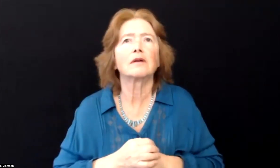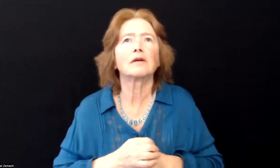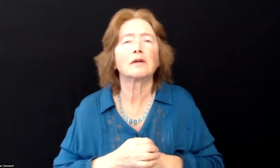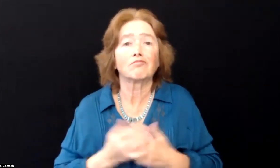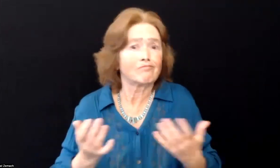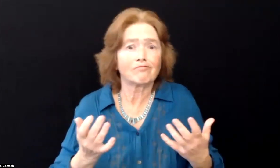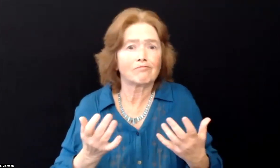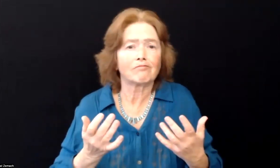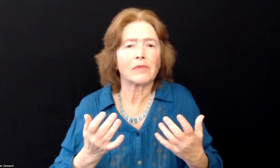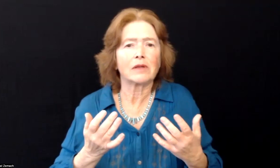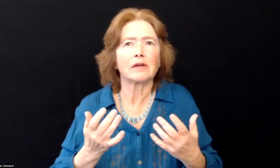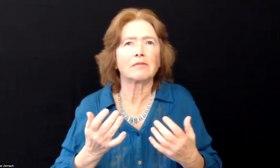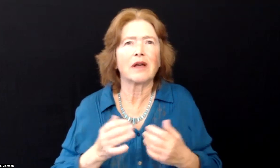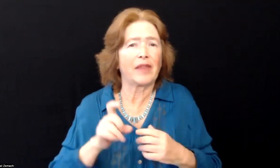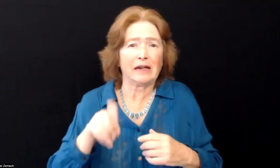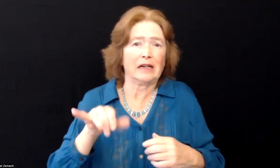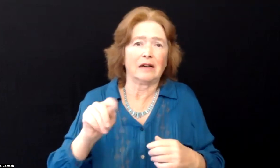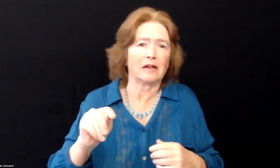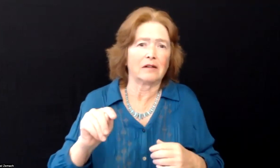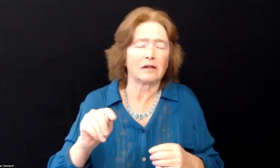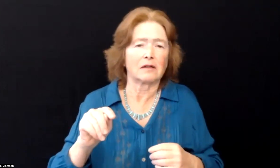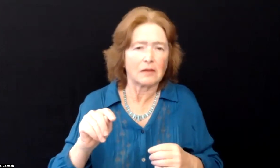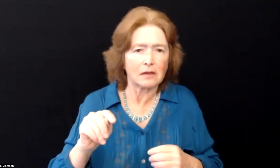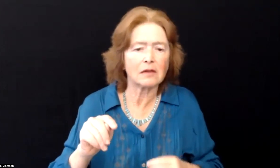suspicious of the school's situation.